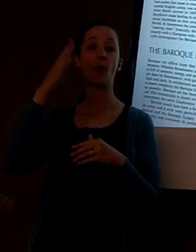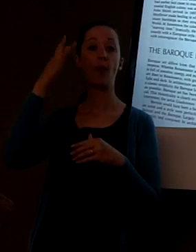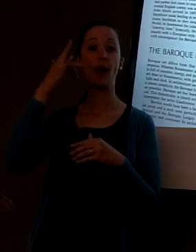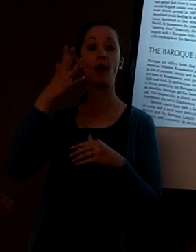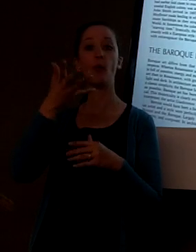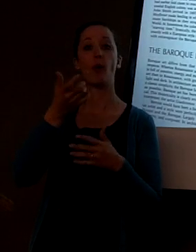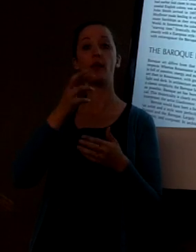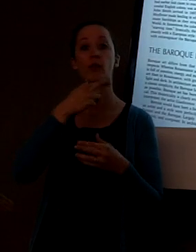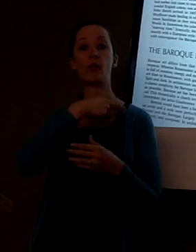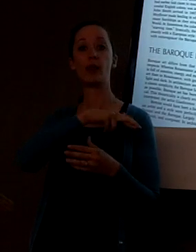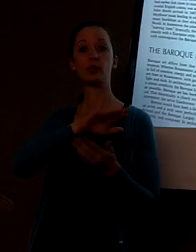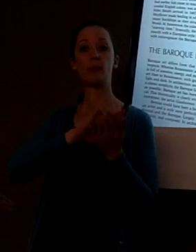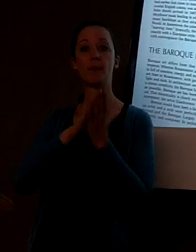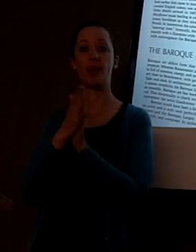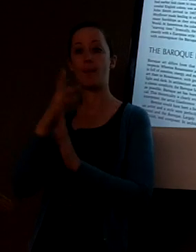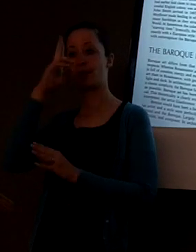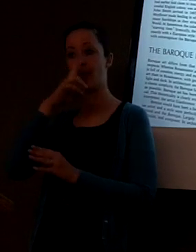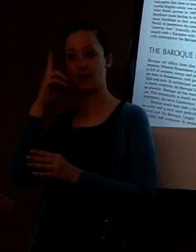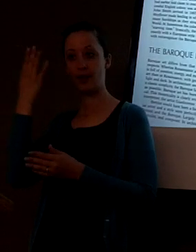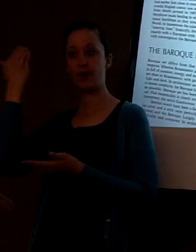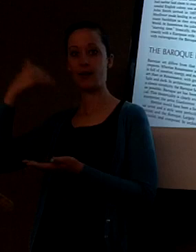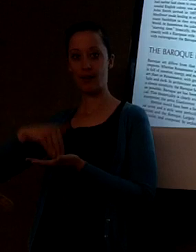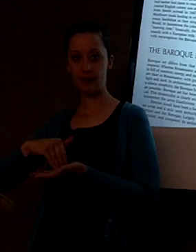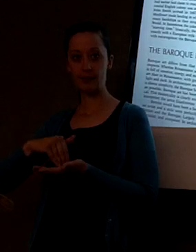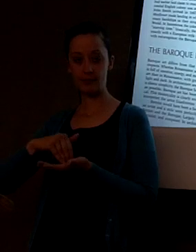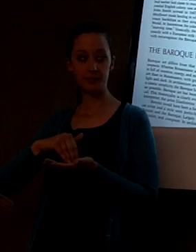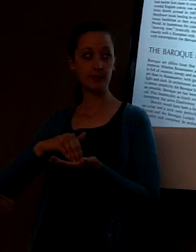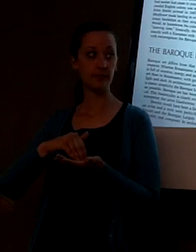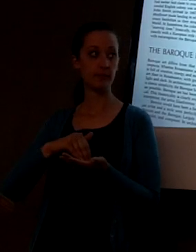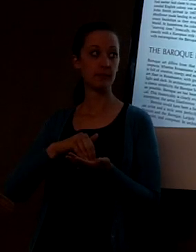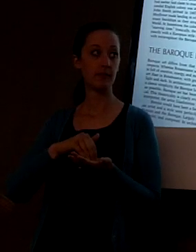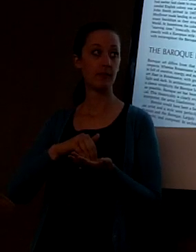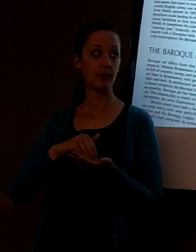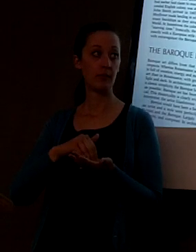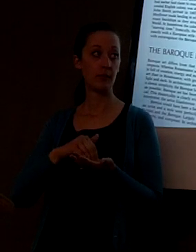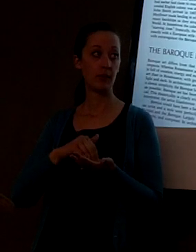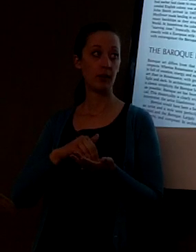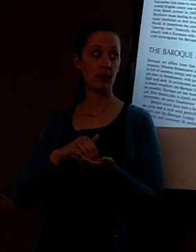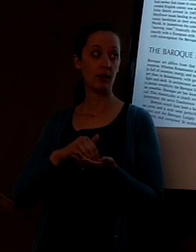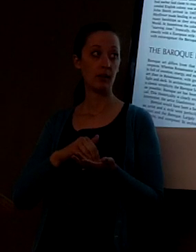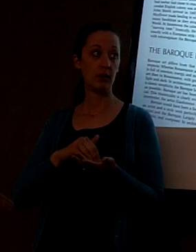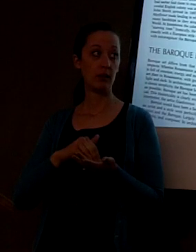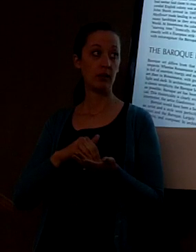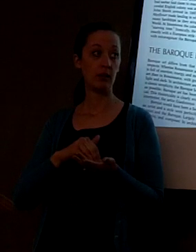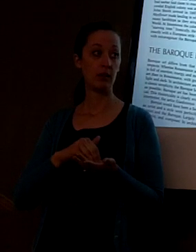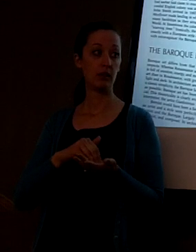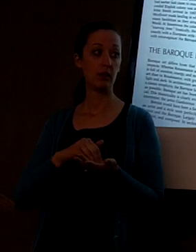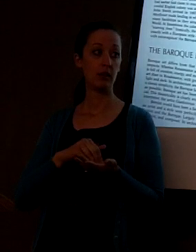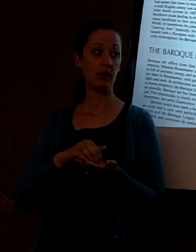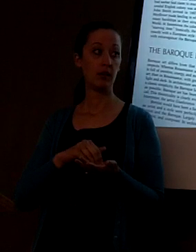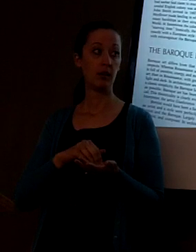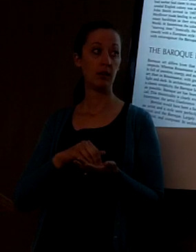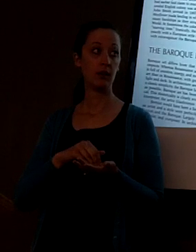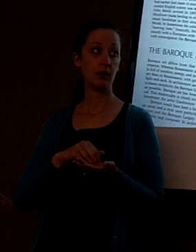the religion Catholic again. And remember, she had 3